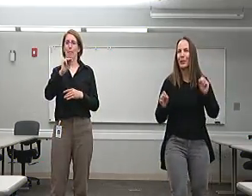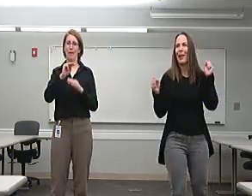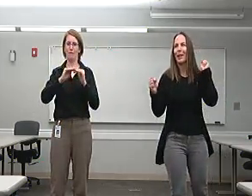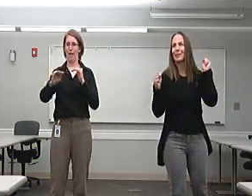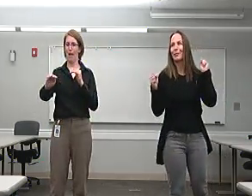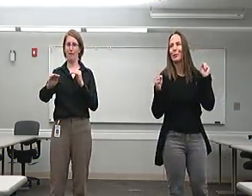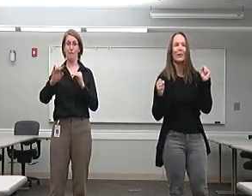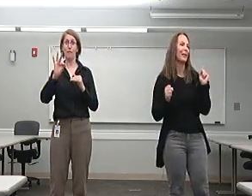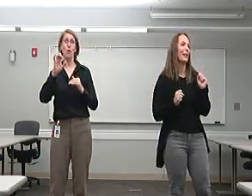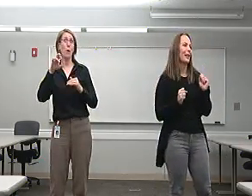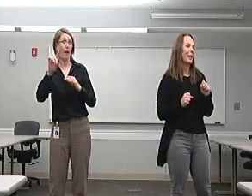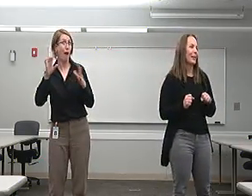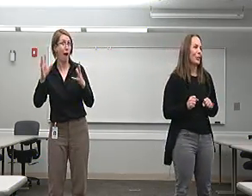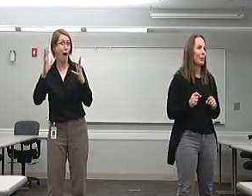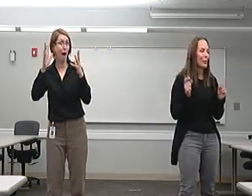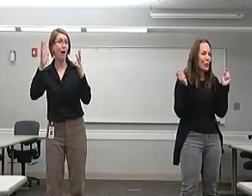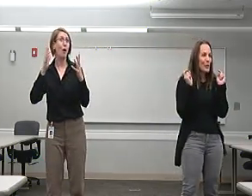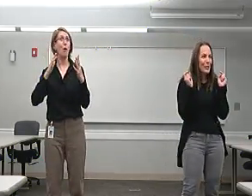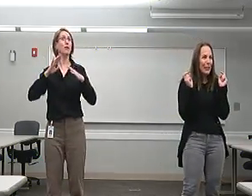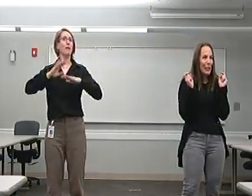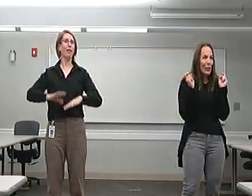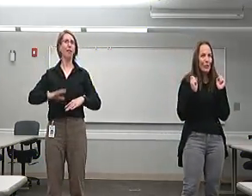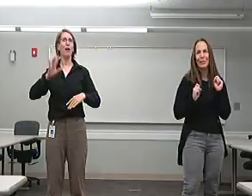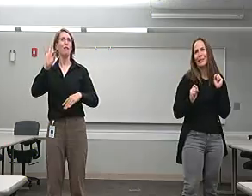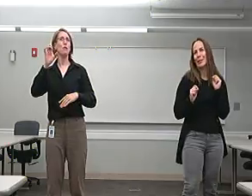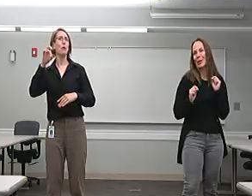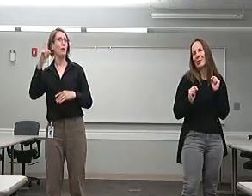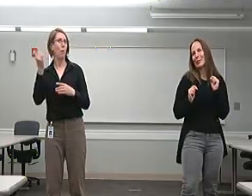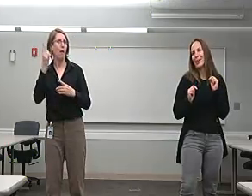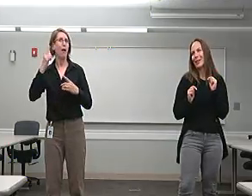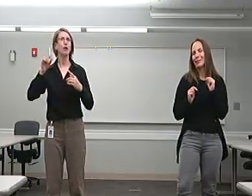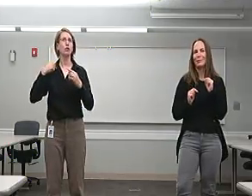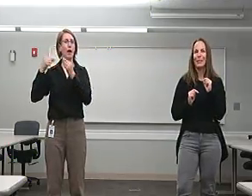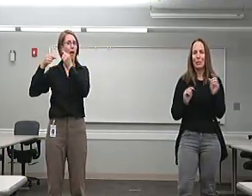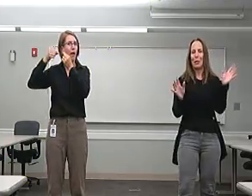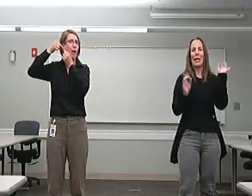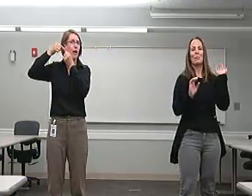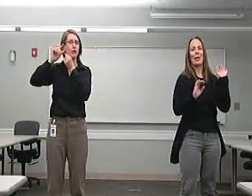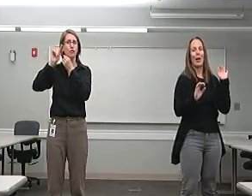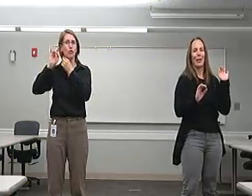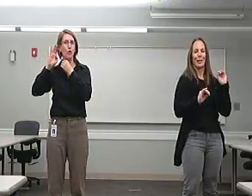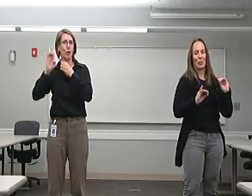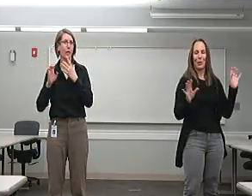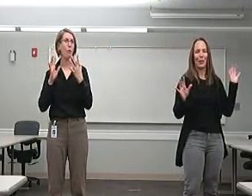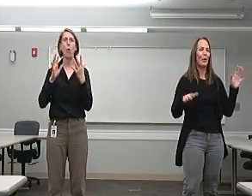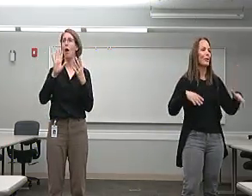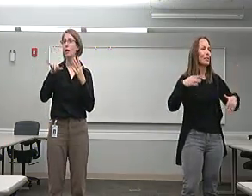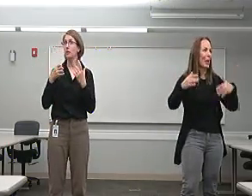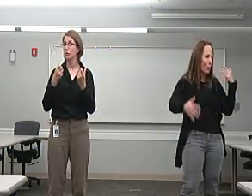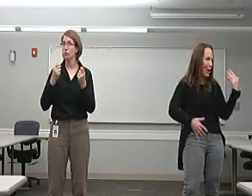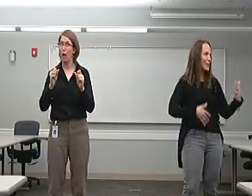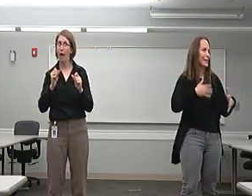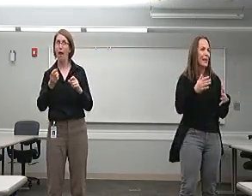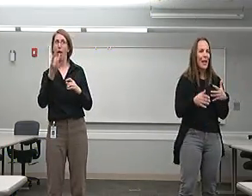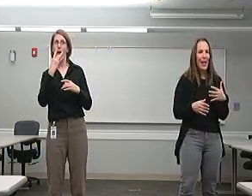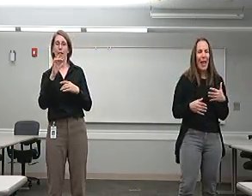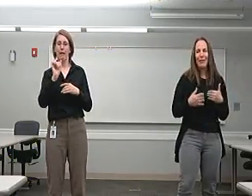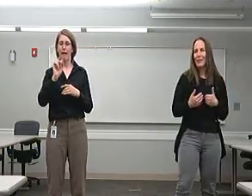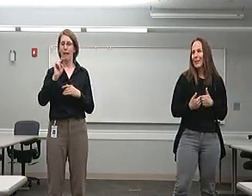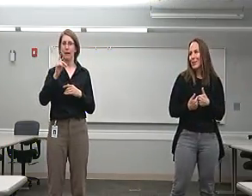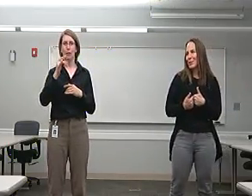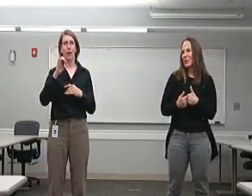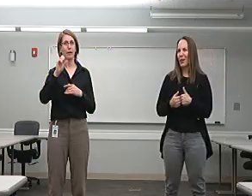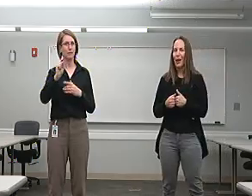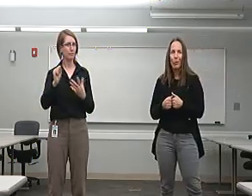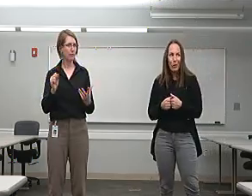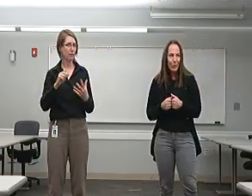fluid. Should we put tubes in the ears? Let's try antibiotics. Okay, just that process. And feeling also like, I don't want to